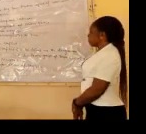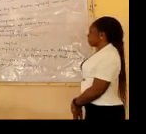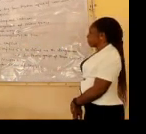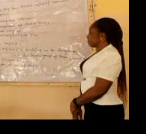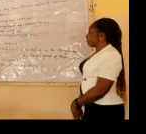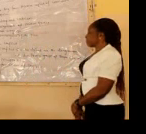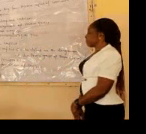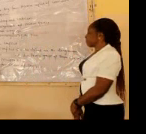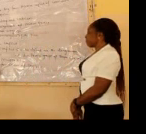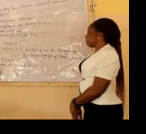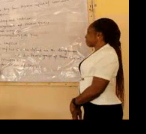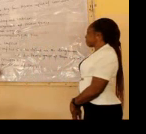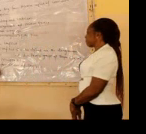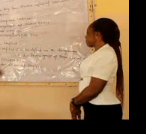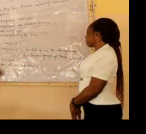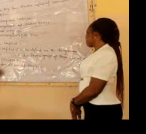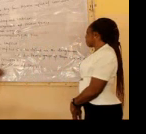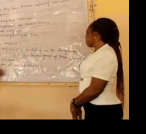disagreement.